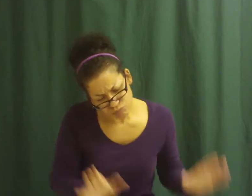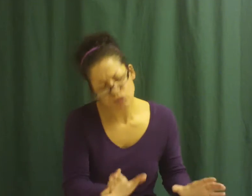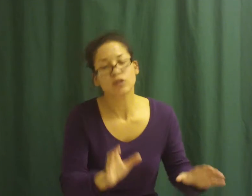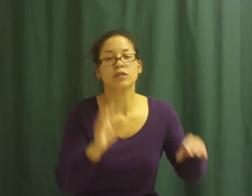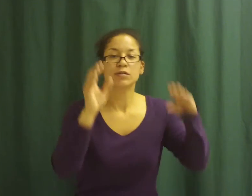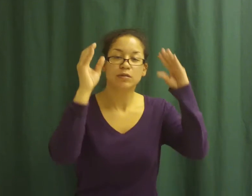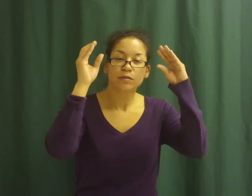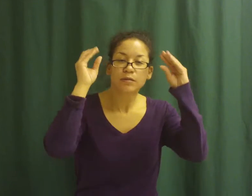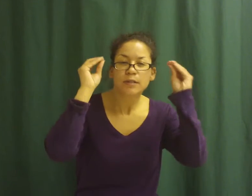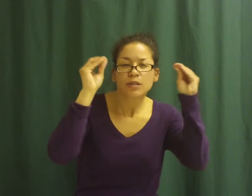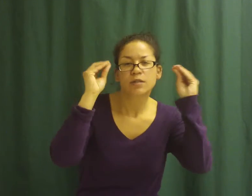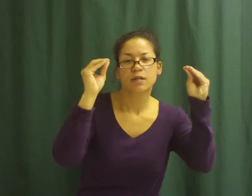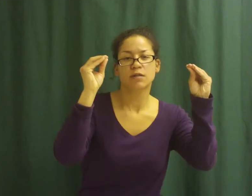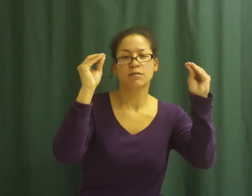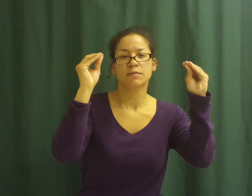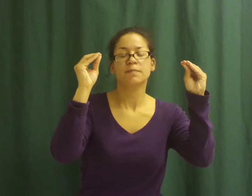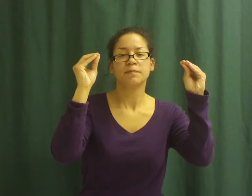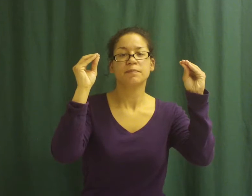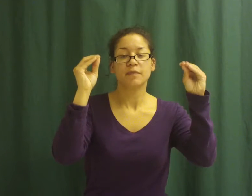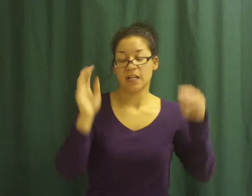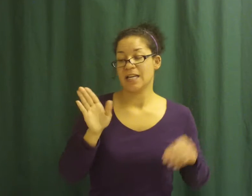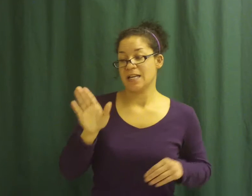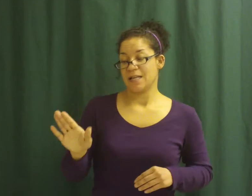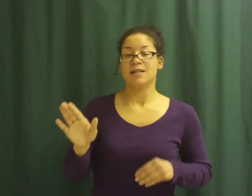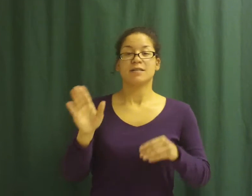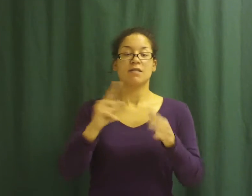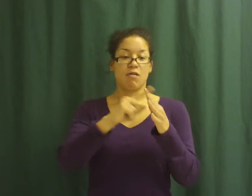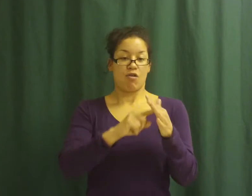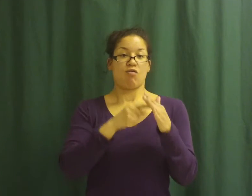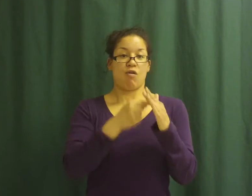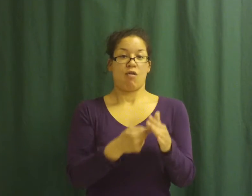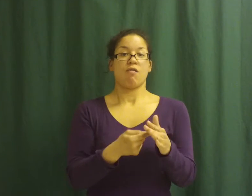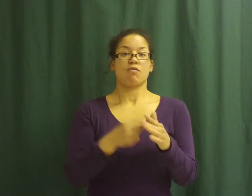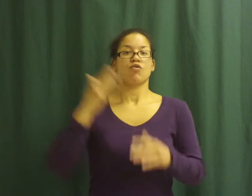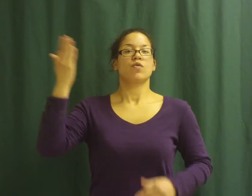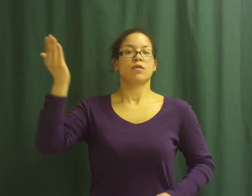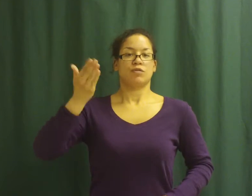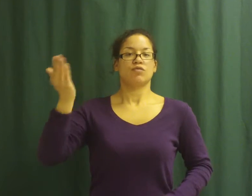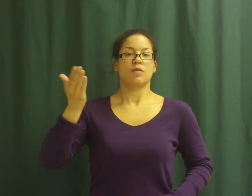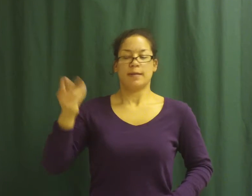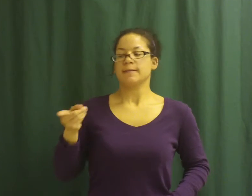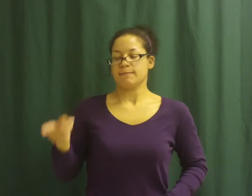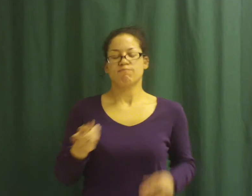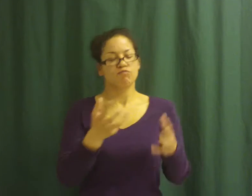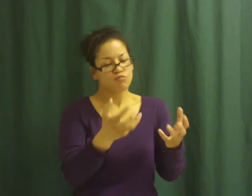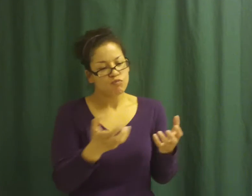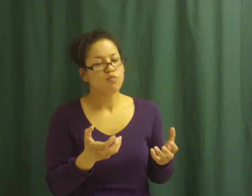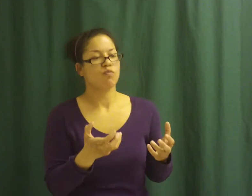fellow Americans to be citizens, not spectators.